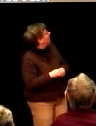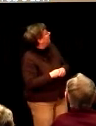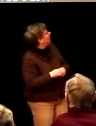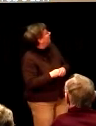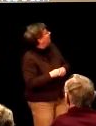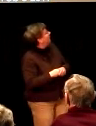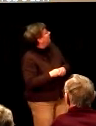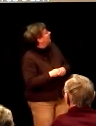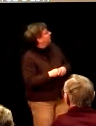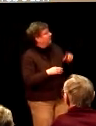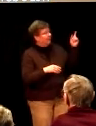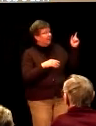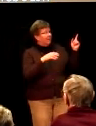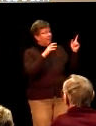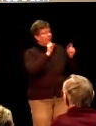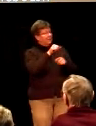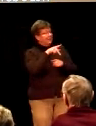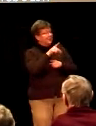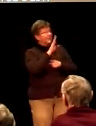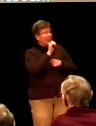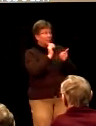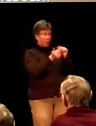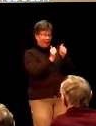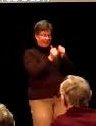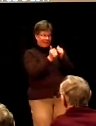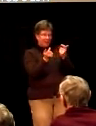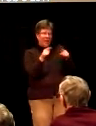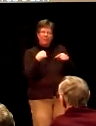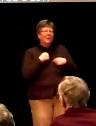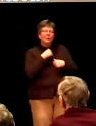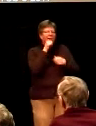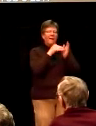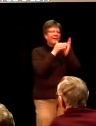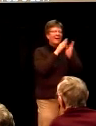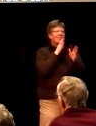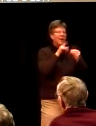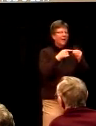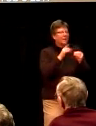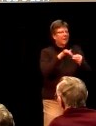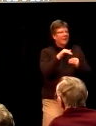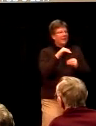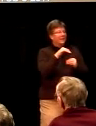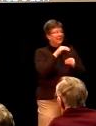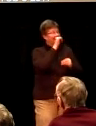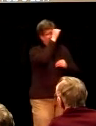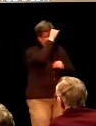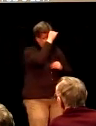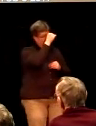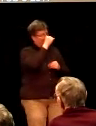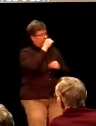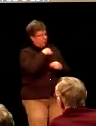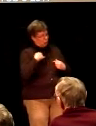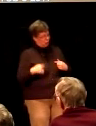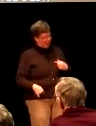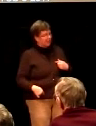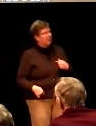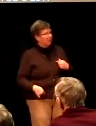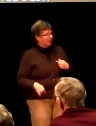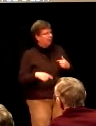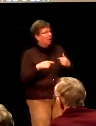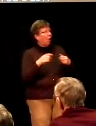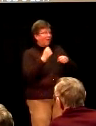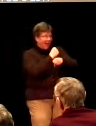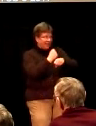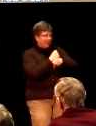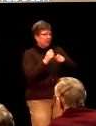There's a space race going on that we don't talk about very often in the U.S., and that's the fact that India and China are fighting to be the third nation to do a